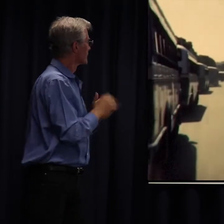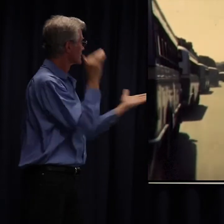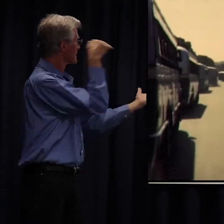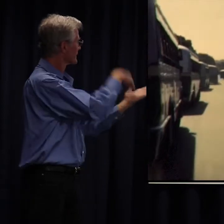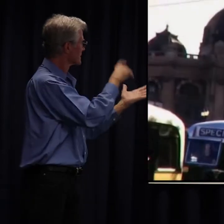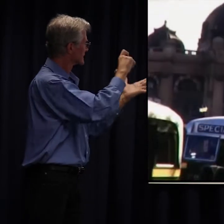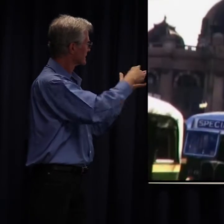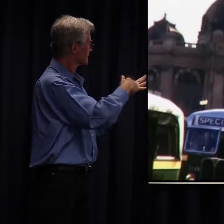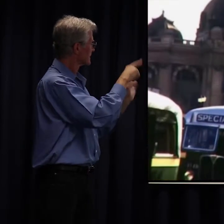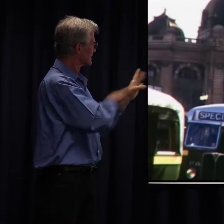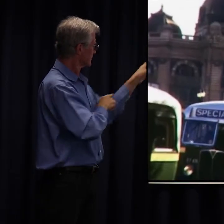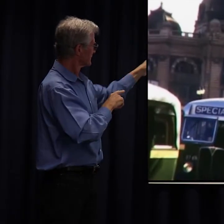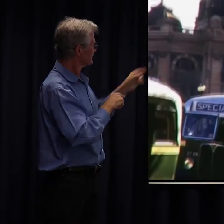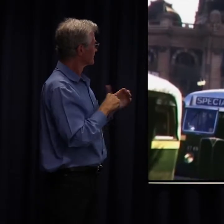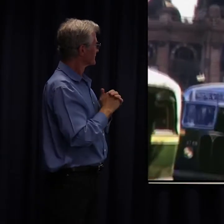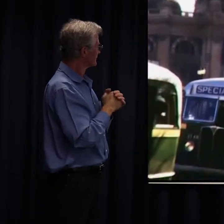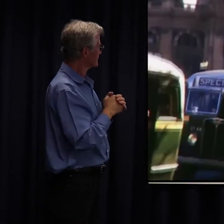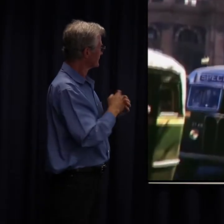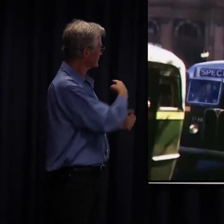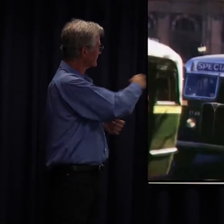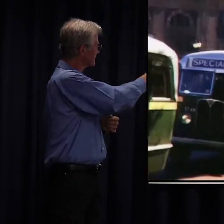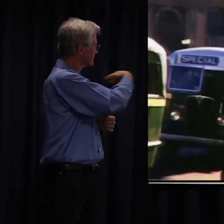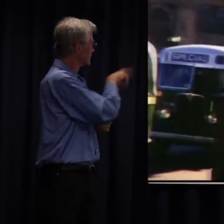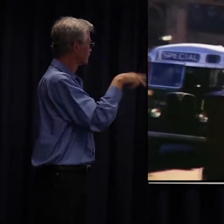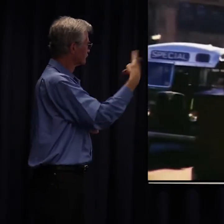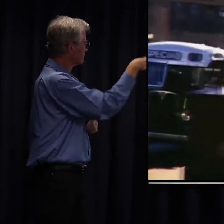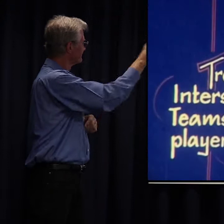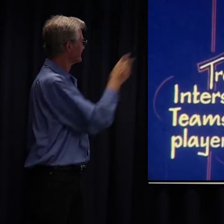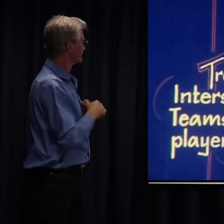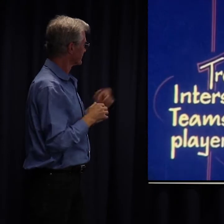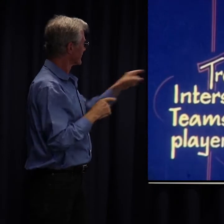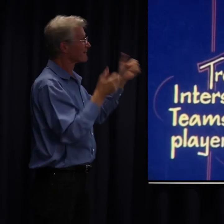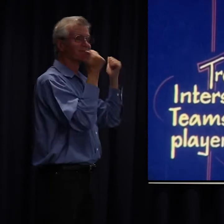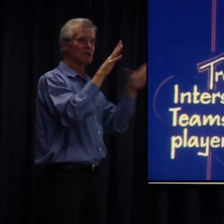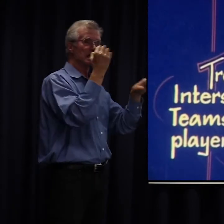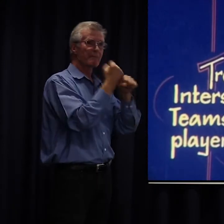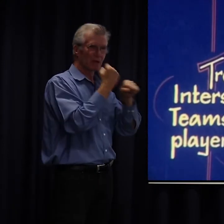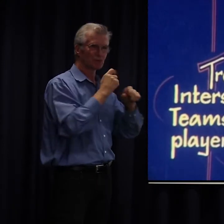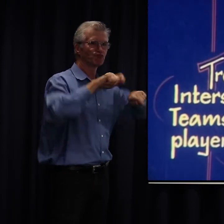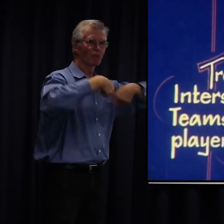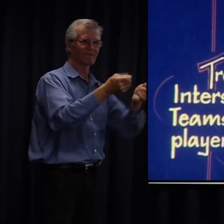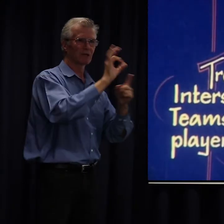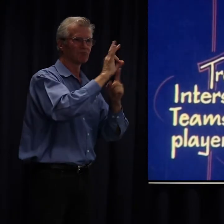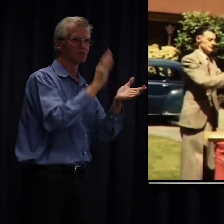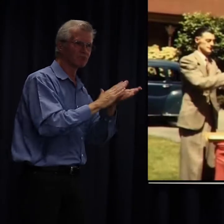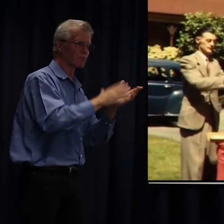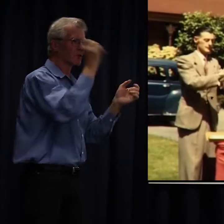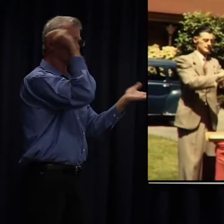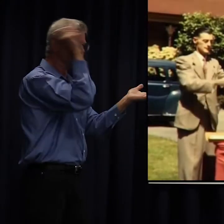There we go. They've arrived in the city and having a tour of Melbourne City. Once the games